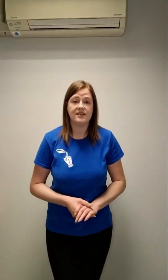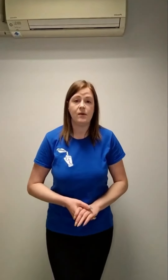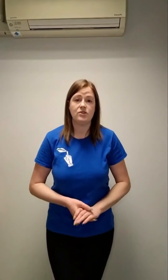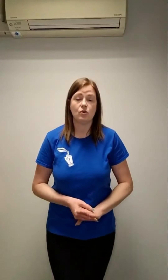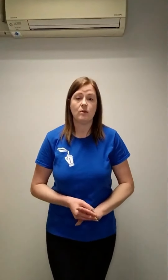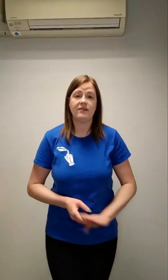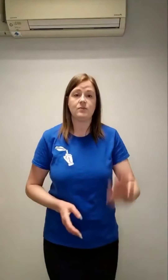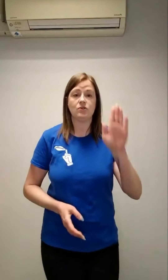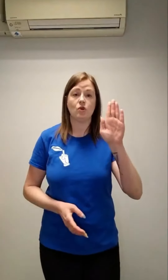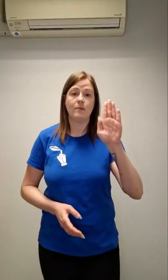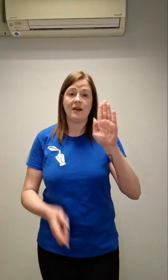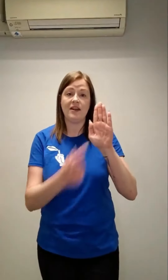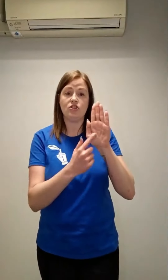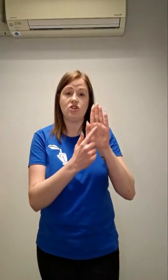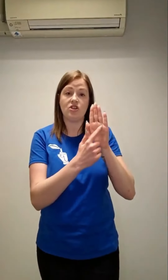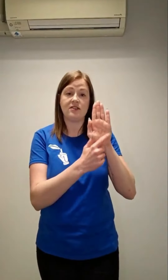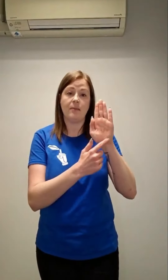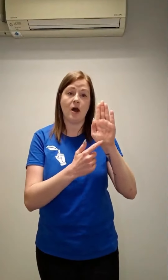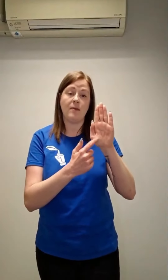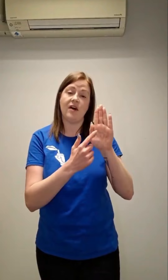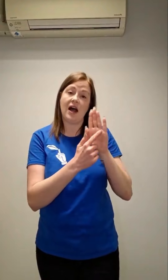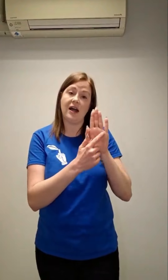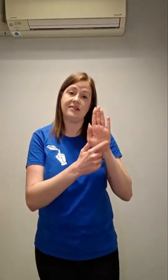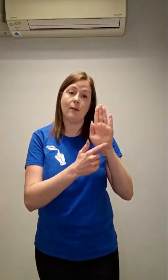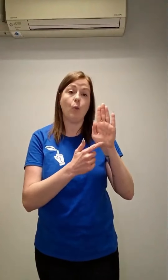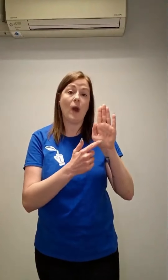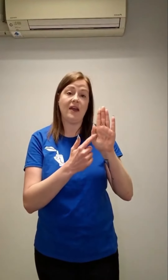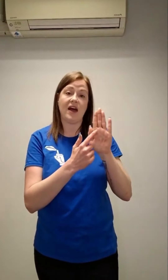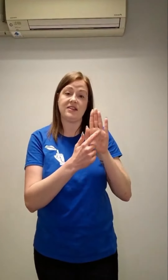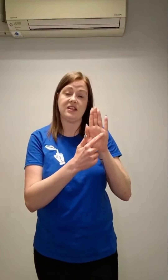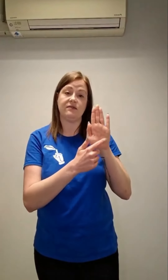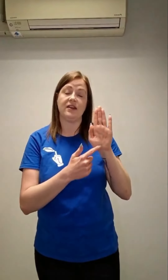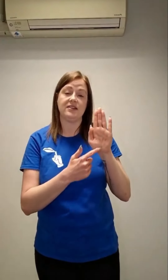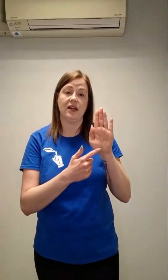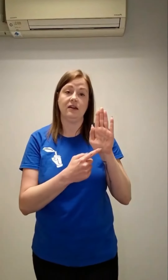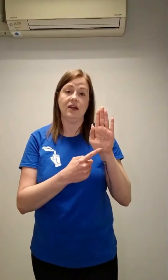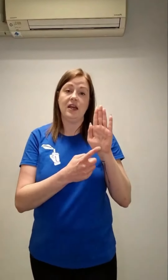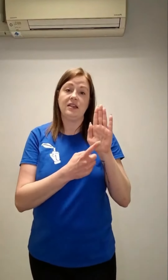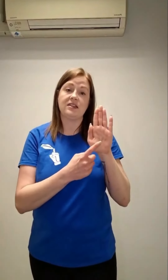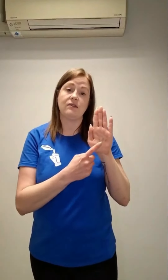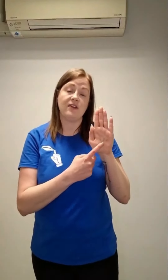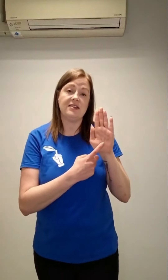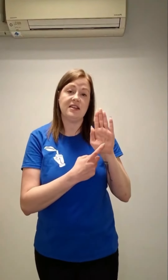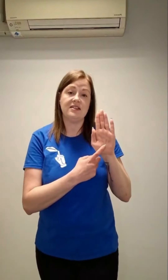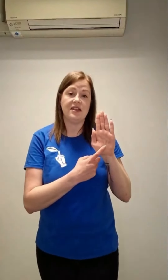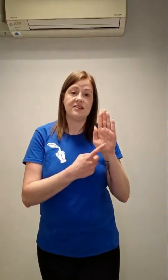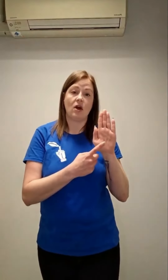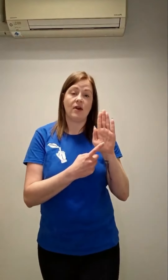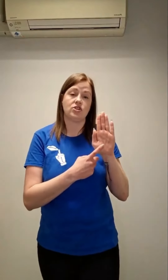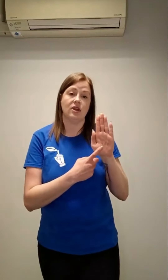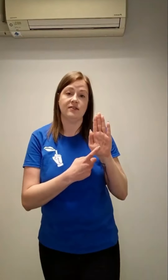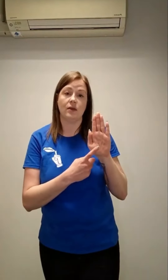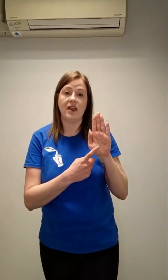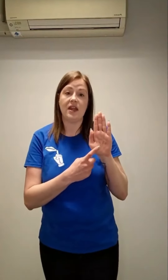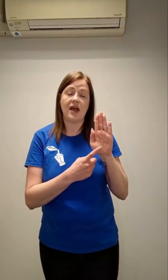when we talk about this, we talk about literally just the palm of our hand and where that is facing. This can face in 6 directions. So in,